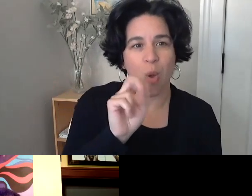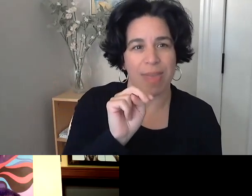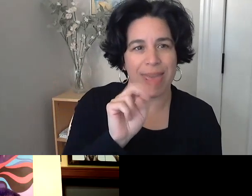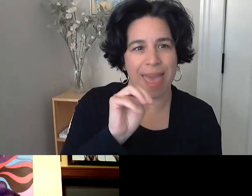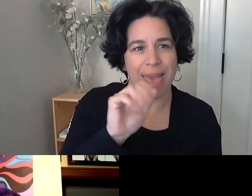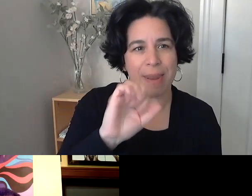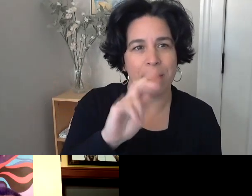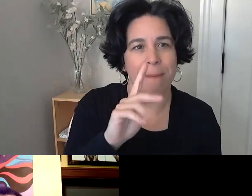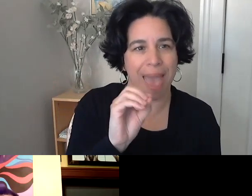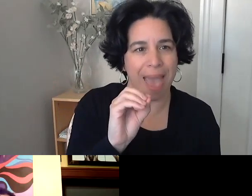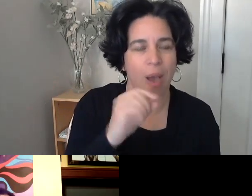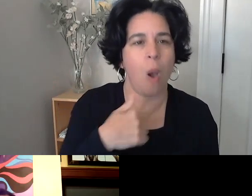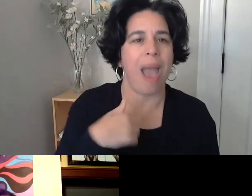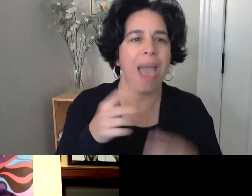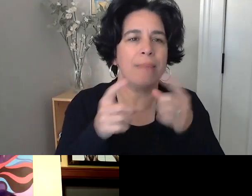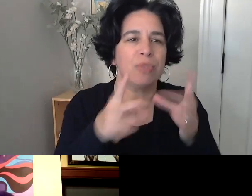I am Lorianne Mako.